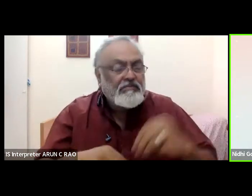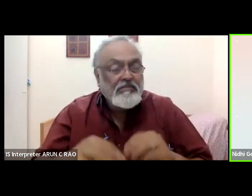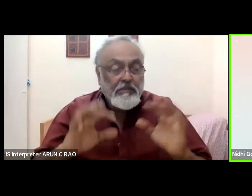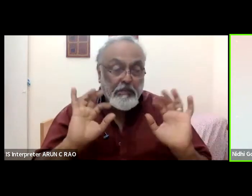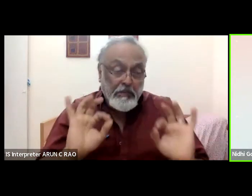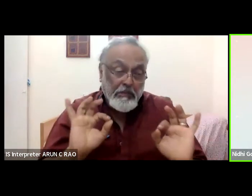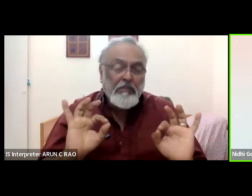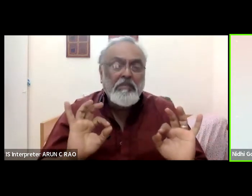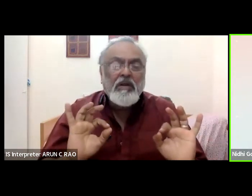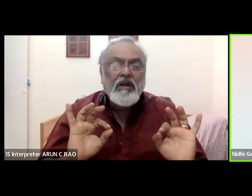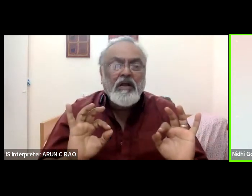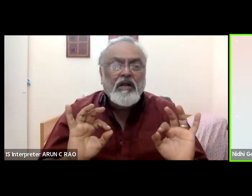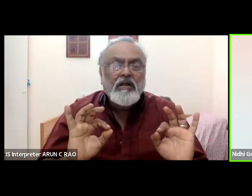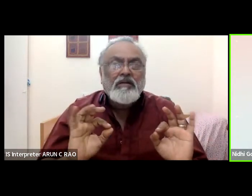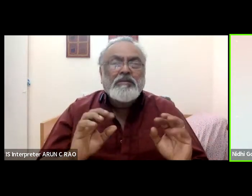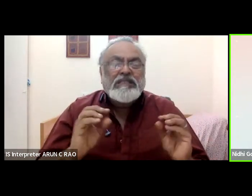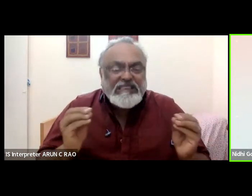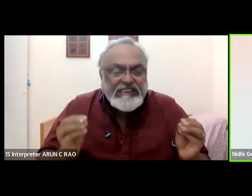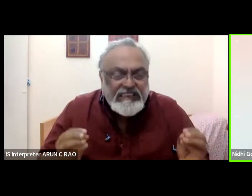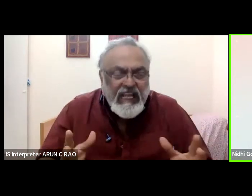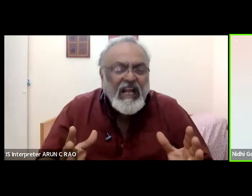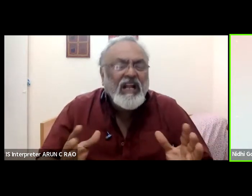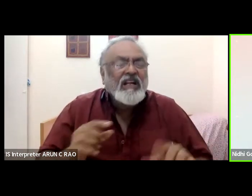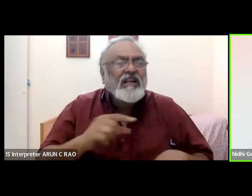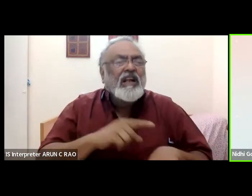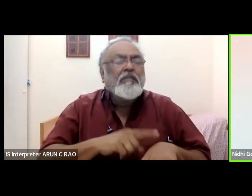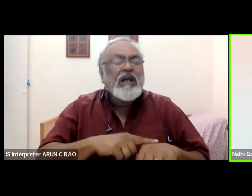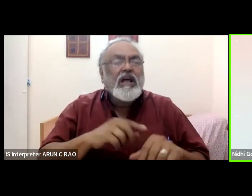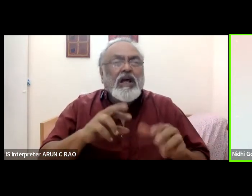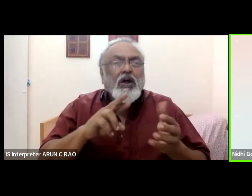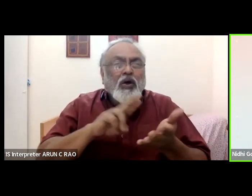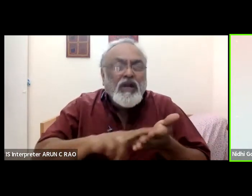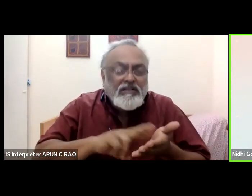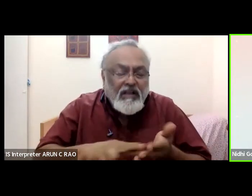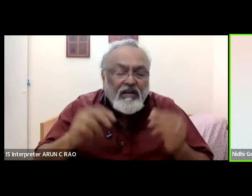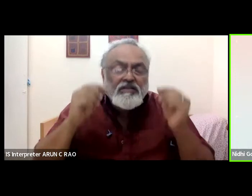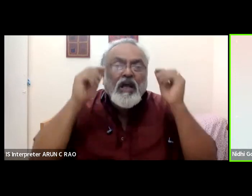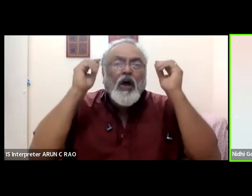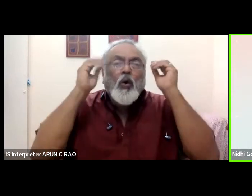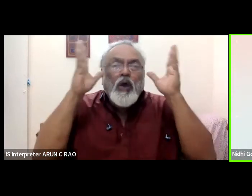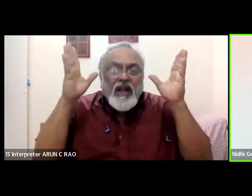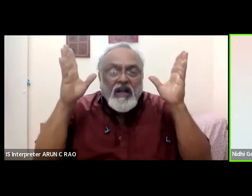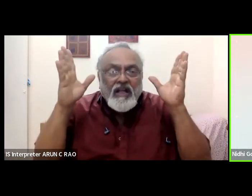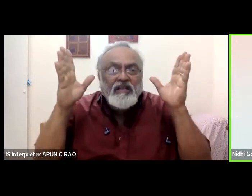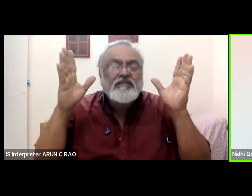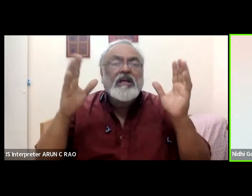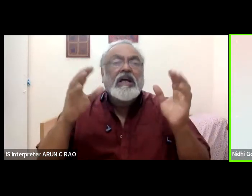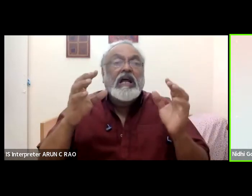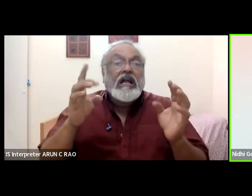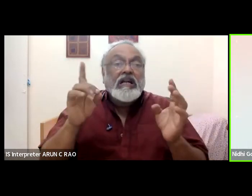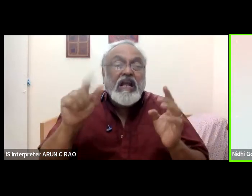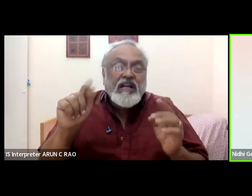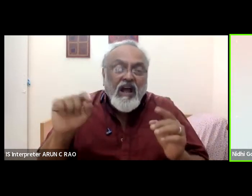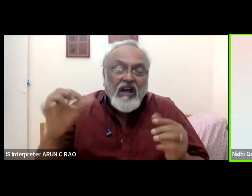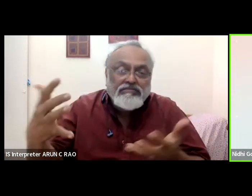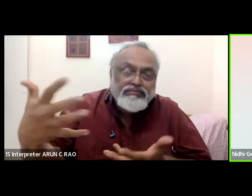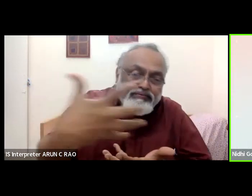the primary steps from research and awareness, data collection, again, will be a very important step when we're thinking